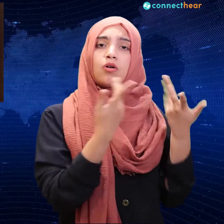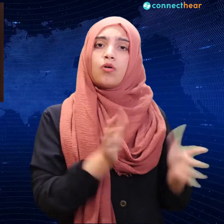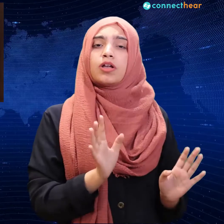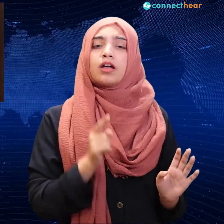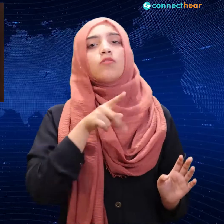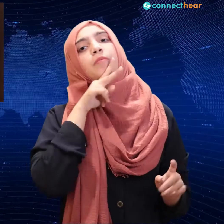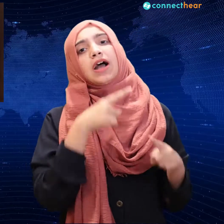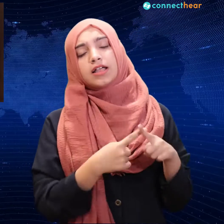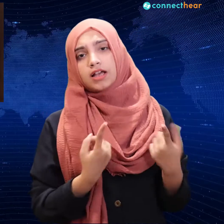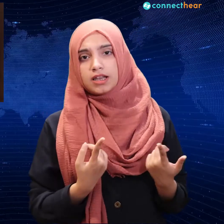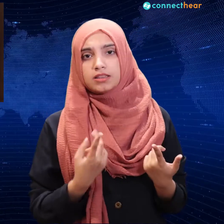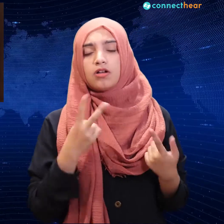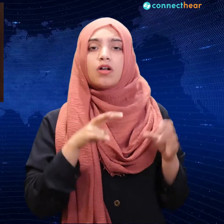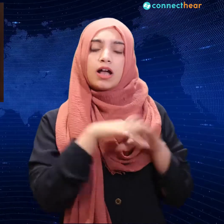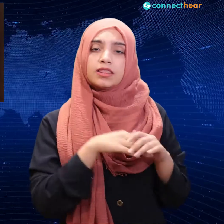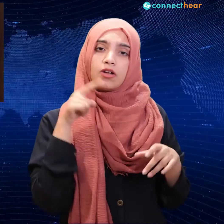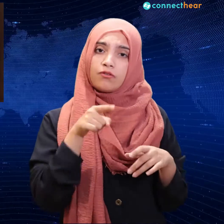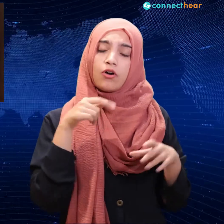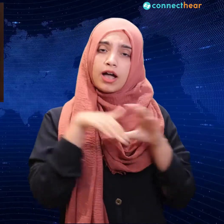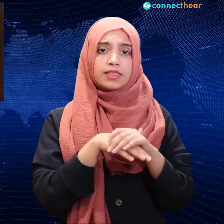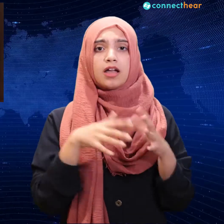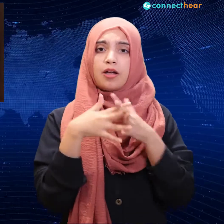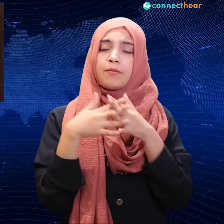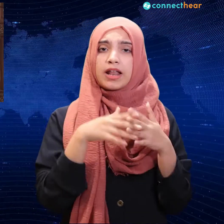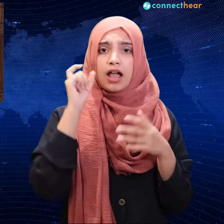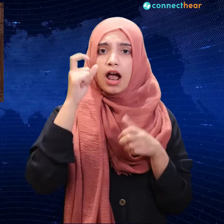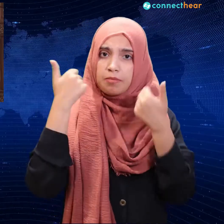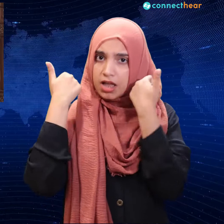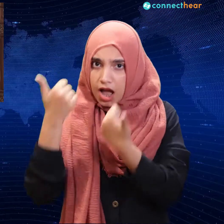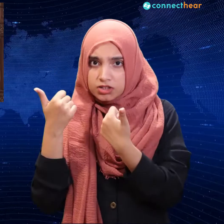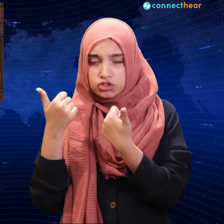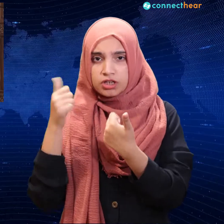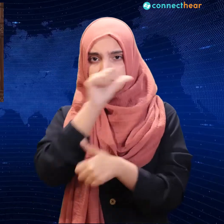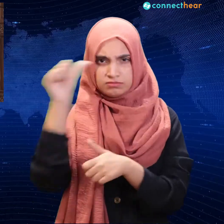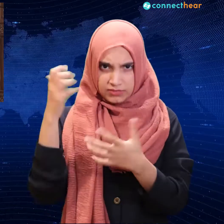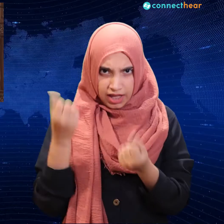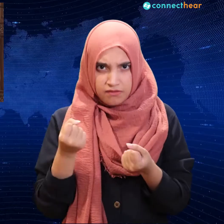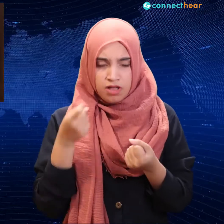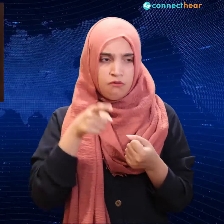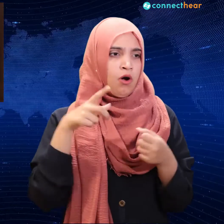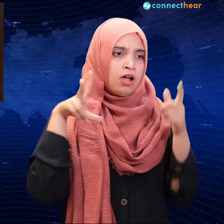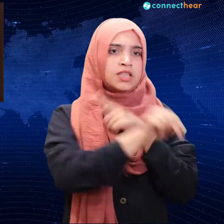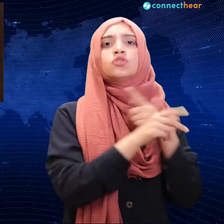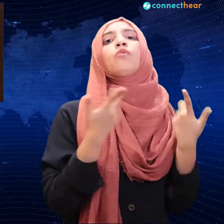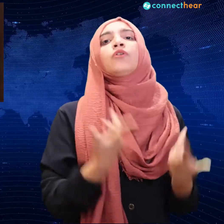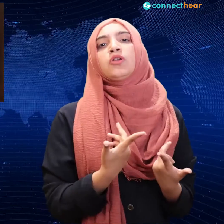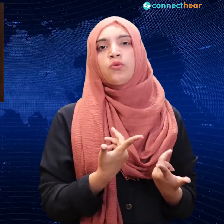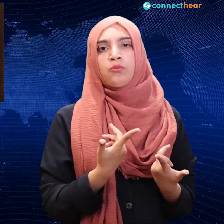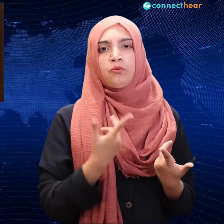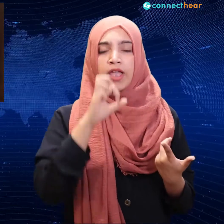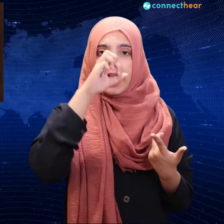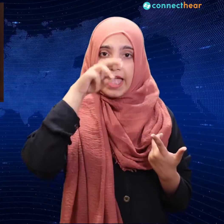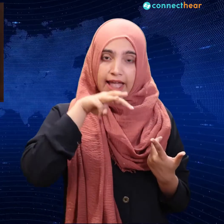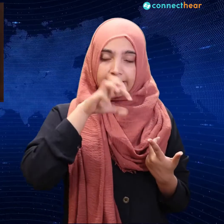a disciplined army and best intelligence agencies, you know, we lost 80,000 people. 80,000